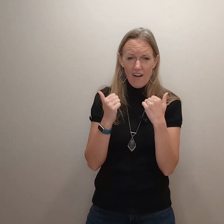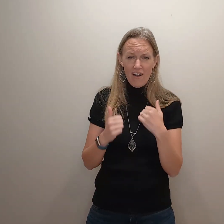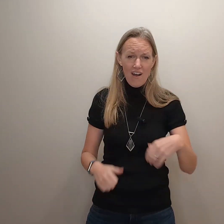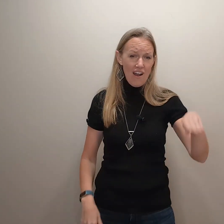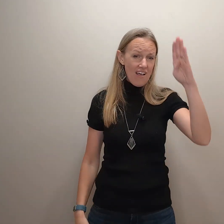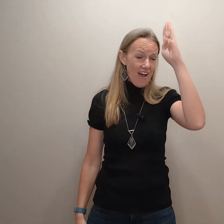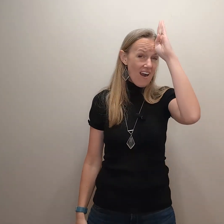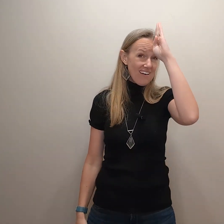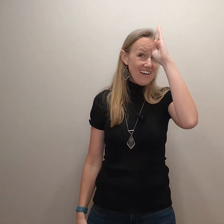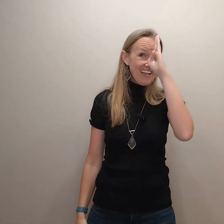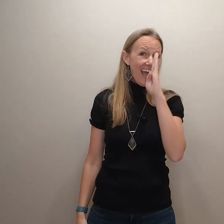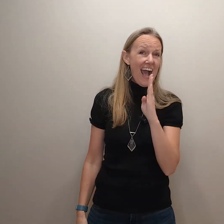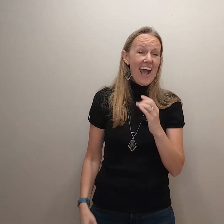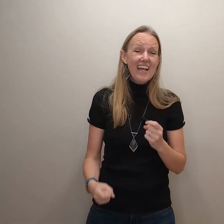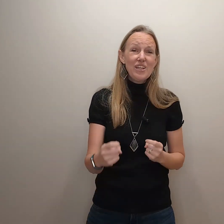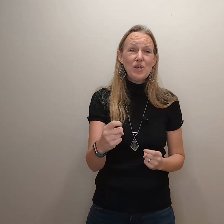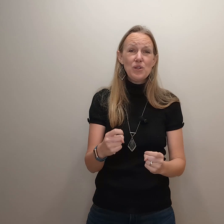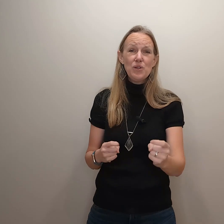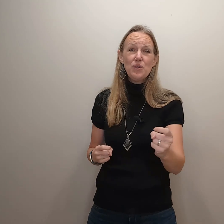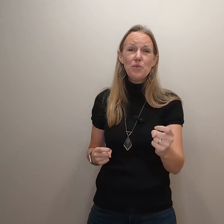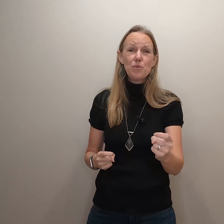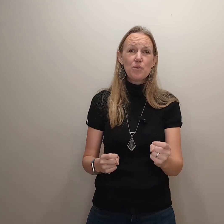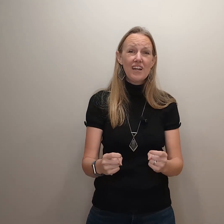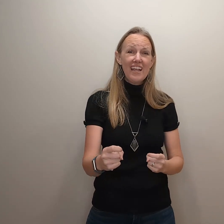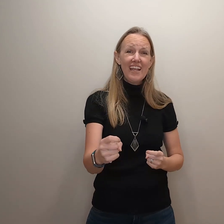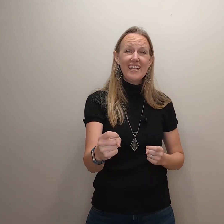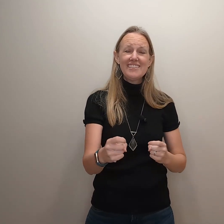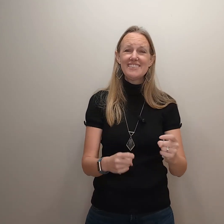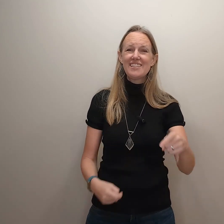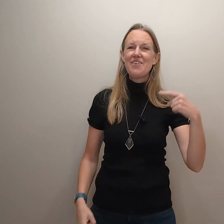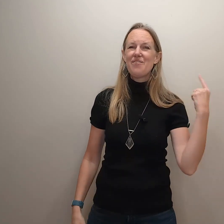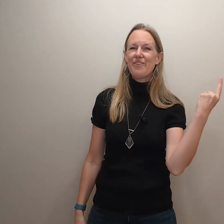adore our God who reigns